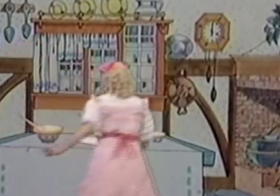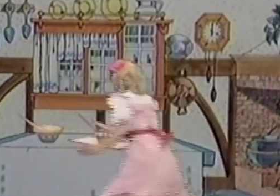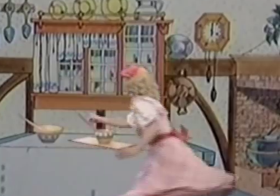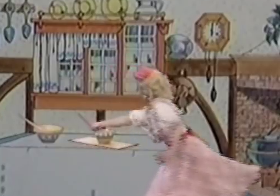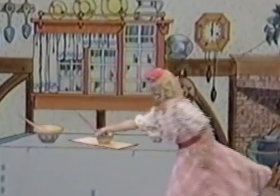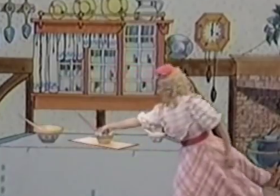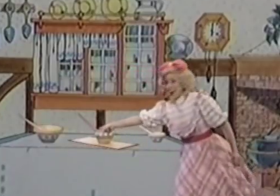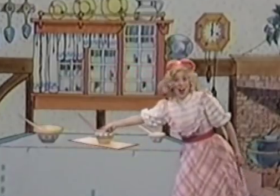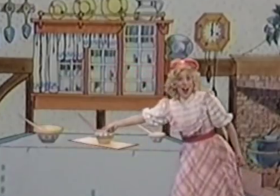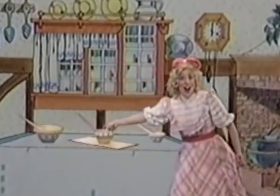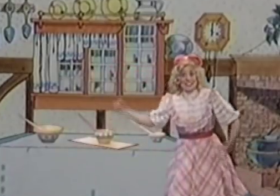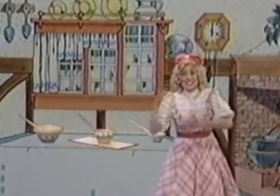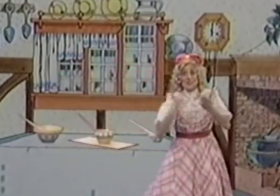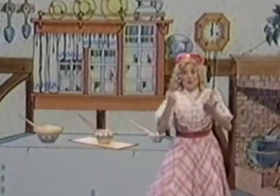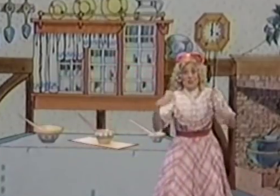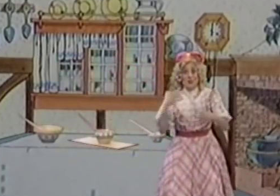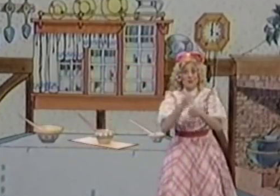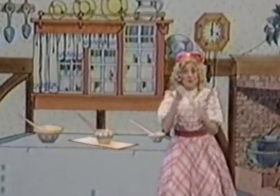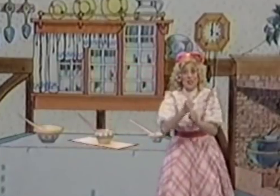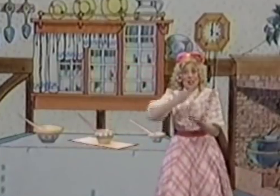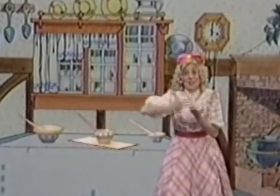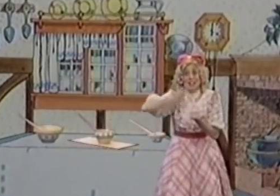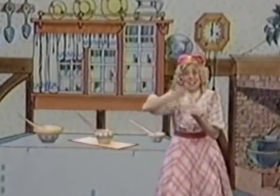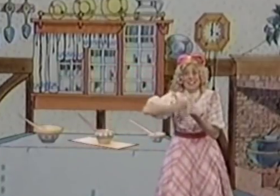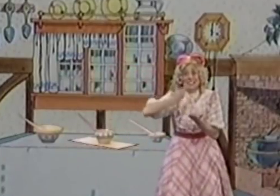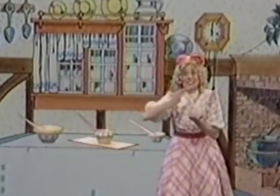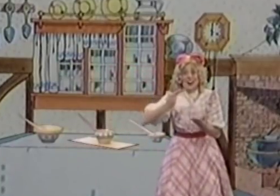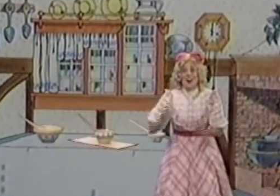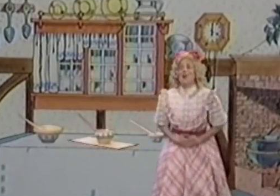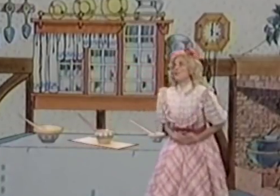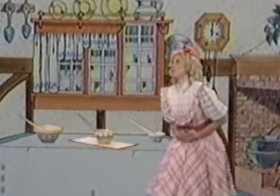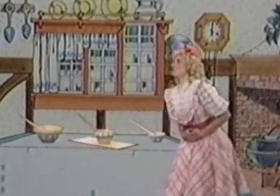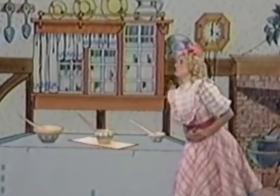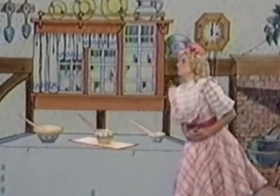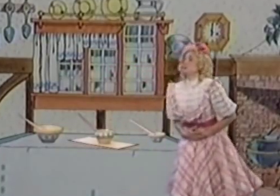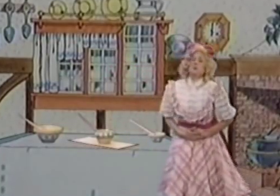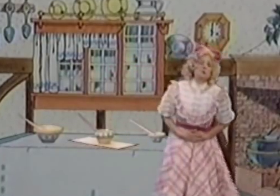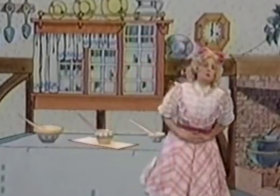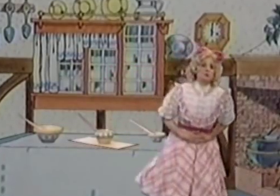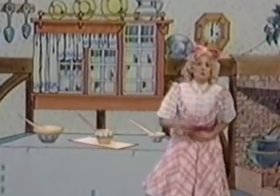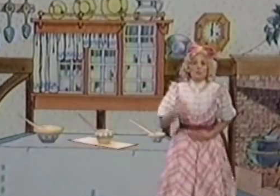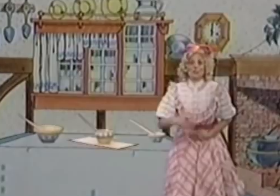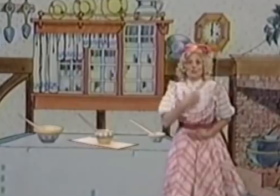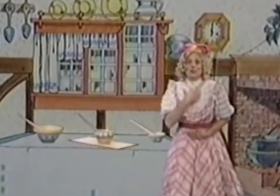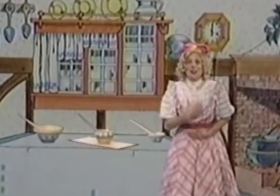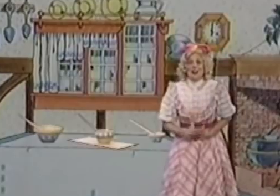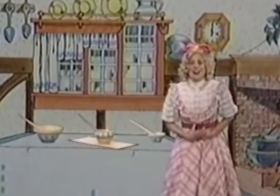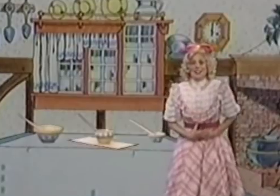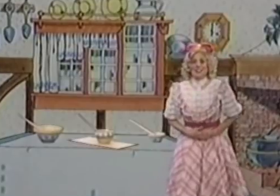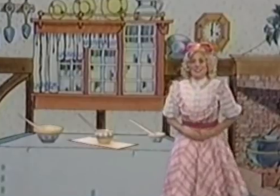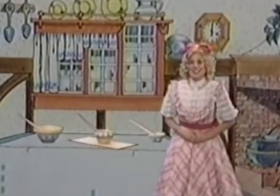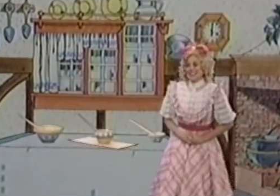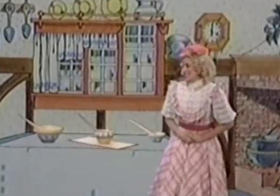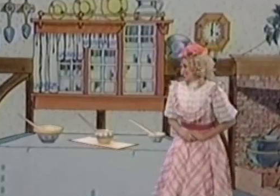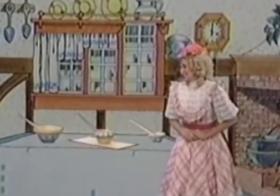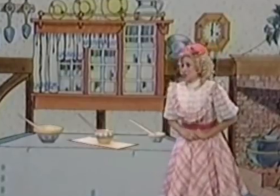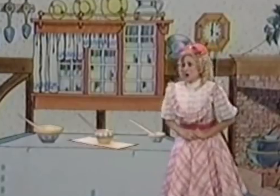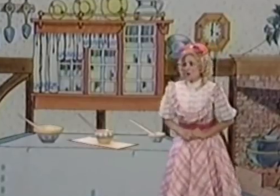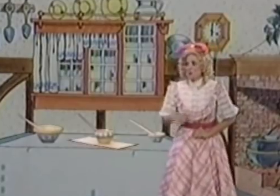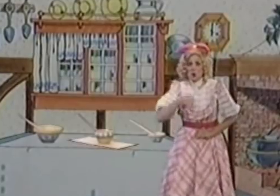Oh, look! Someone has made some porridge! Oh, I am so hungry. I am